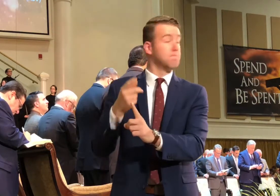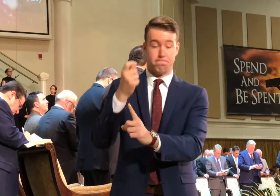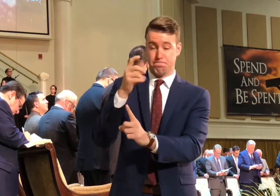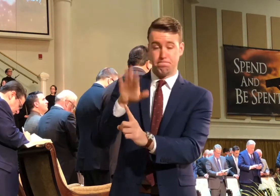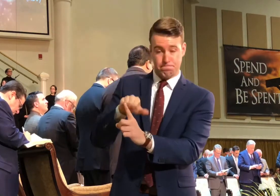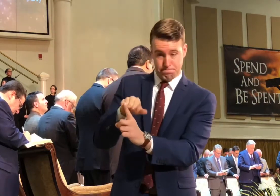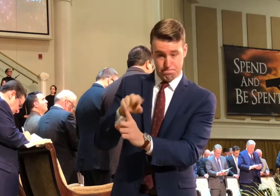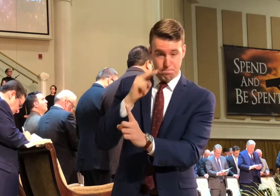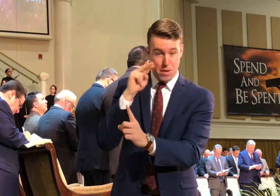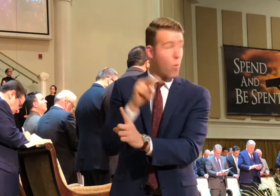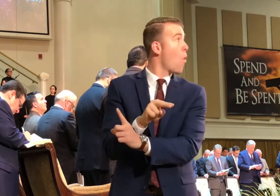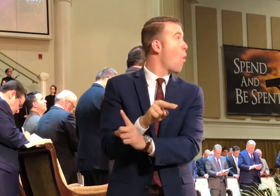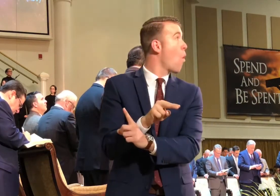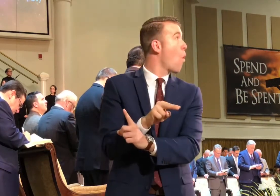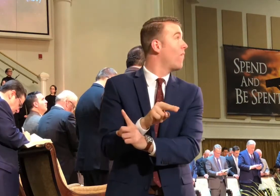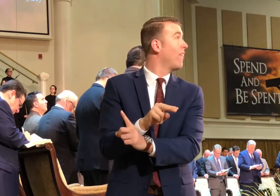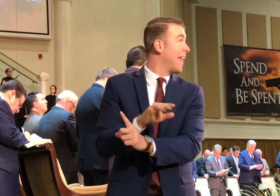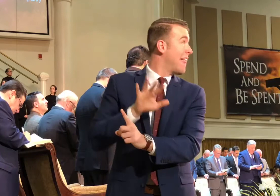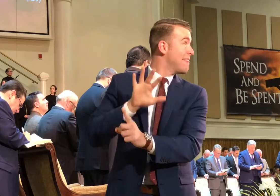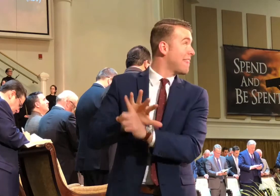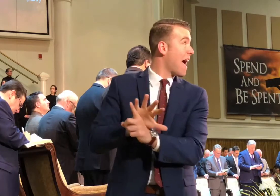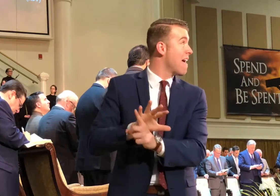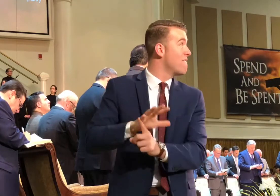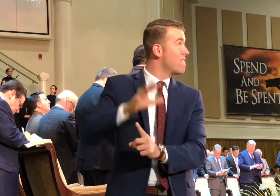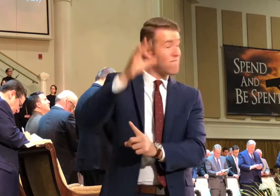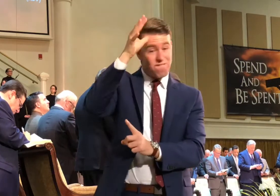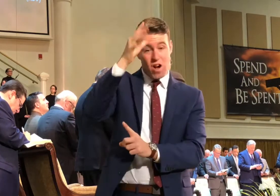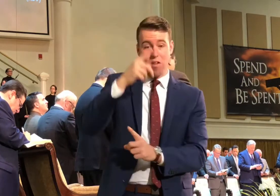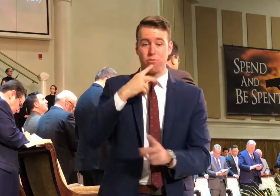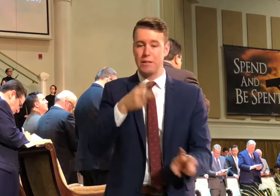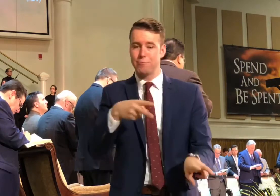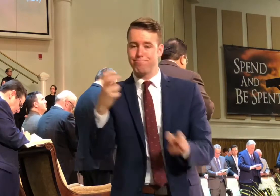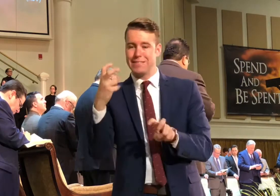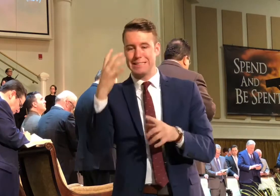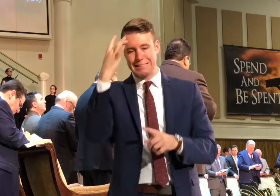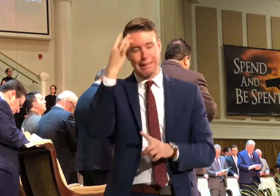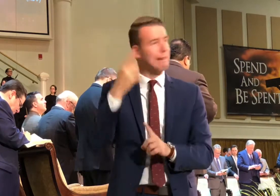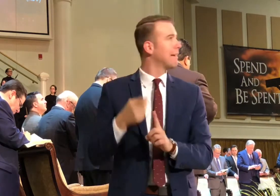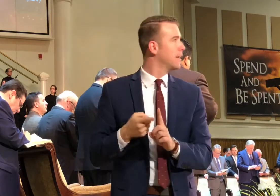"Behold, thy father is sick."